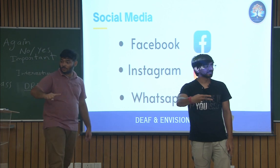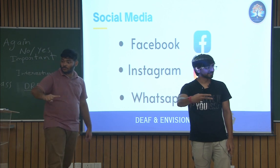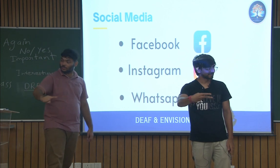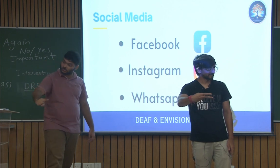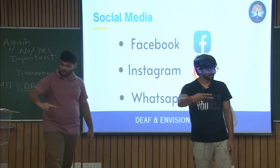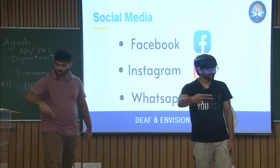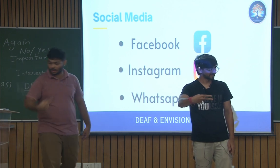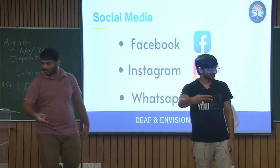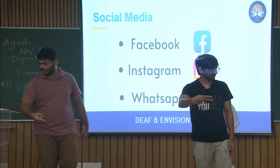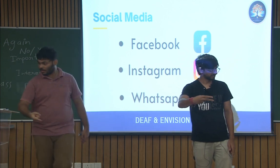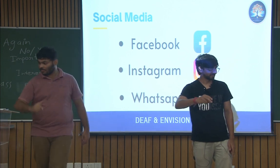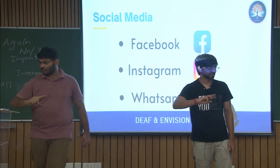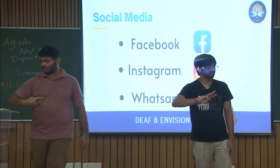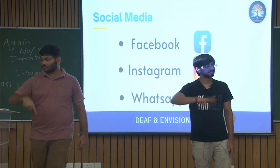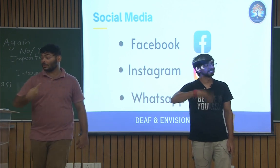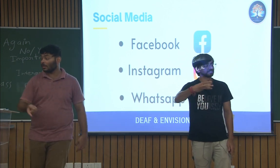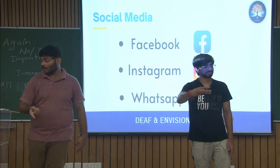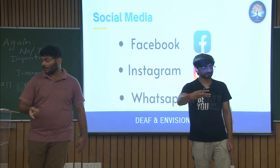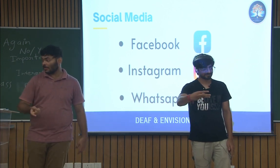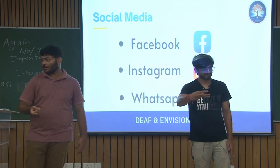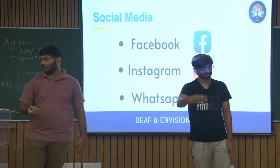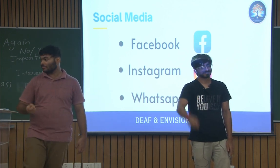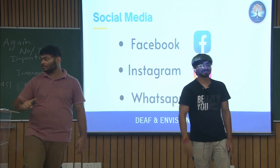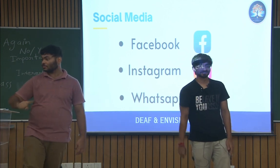2 days after. 3 days after.